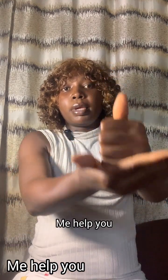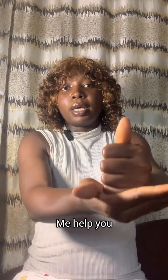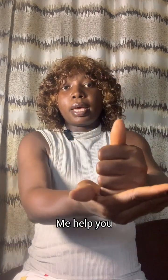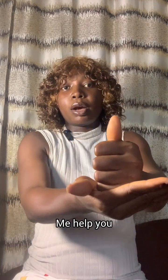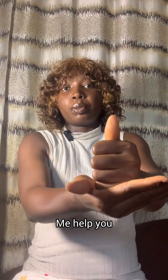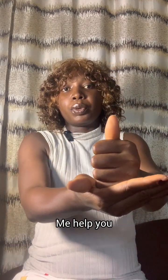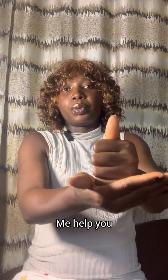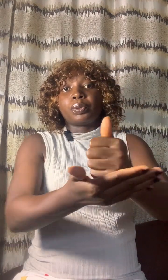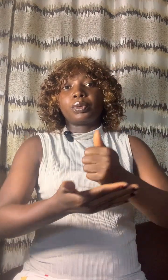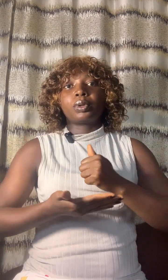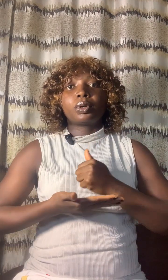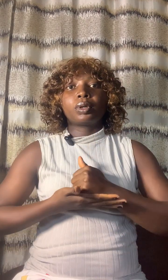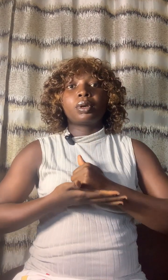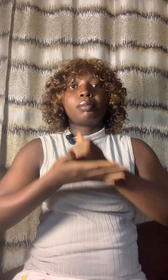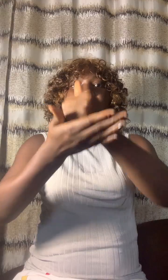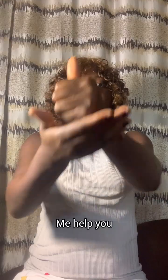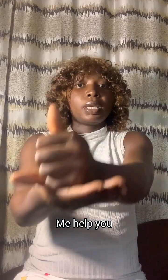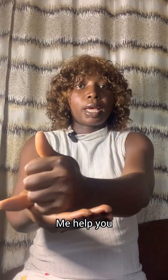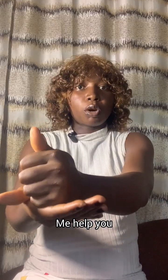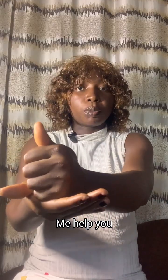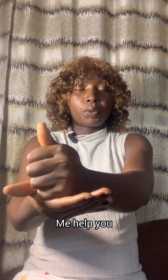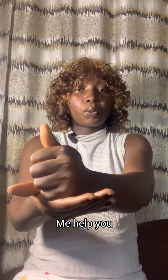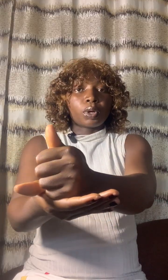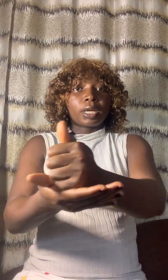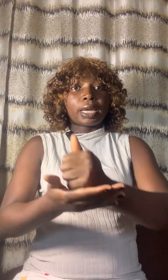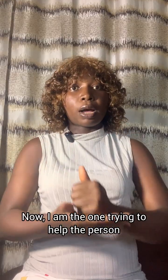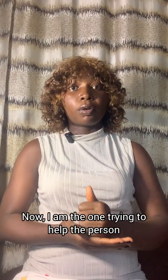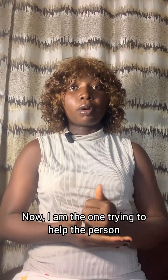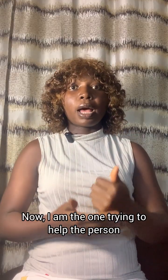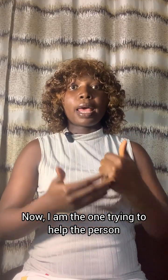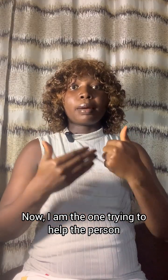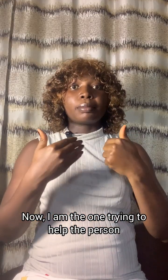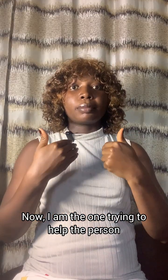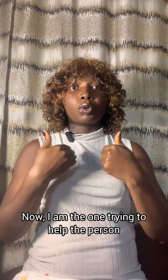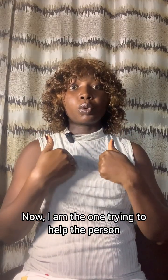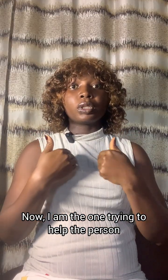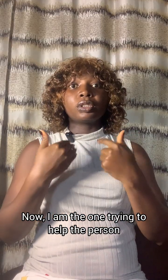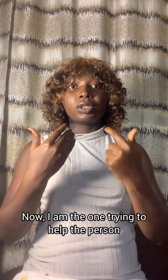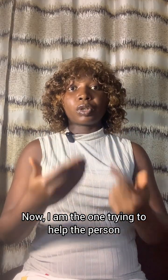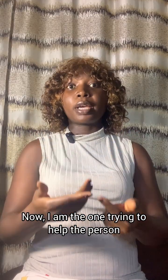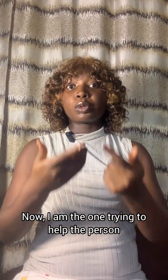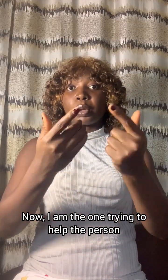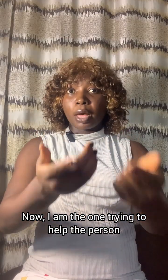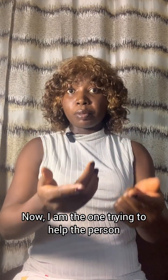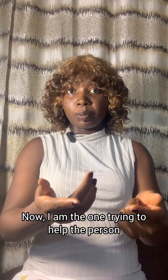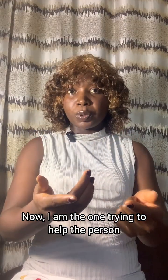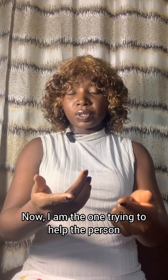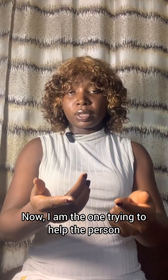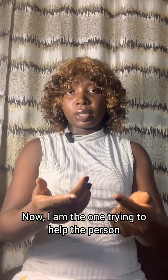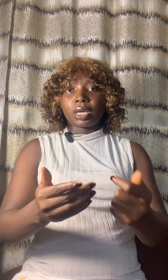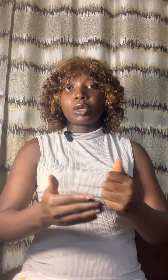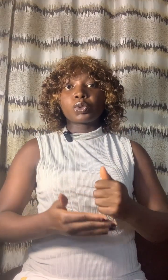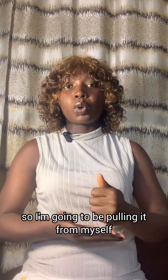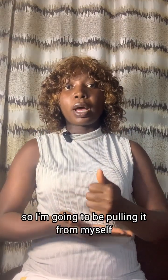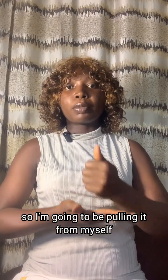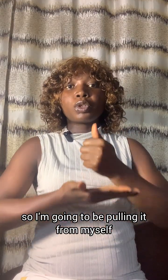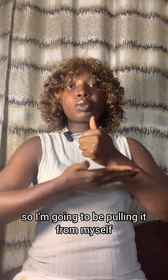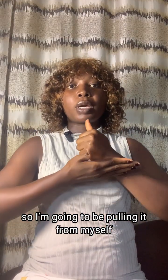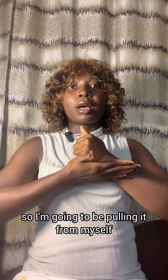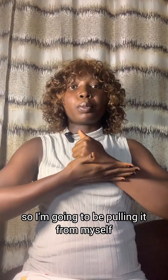Me help you. Me help you. Now, I am the one trying to help the person, so I'm going to be